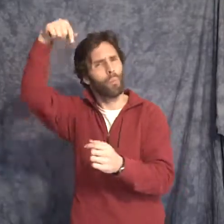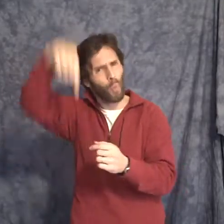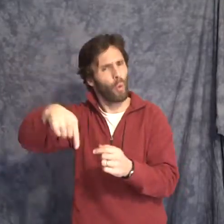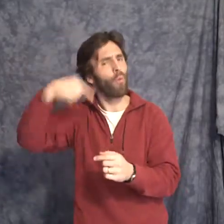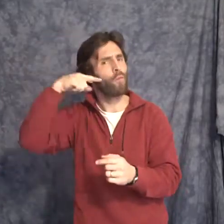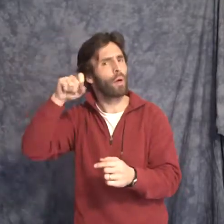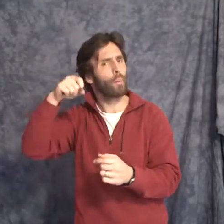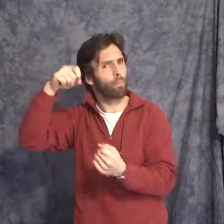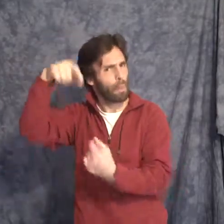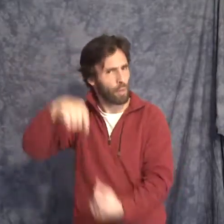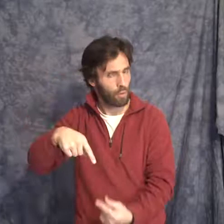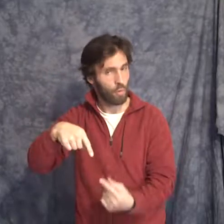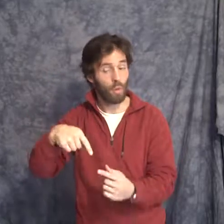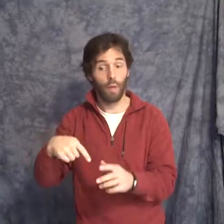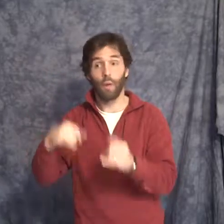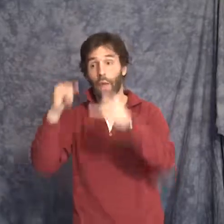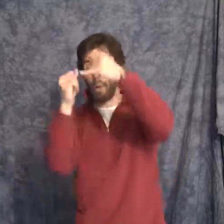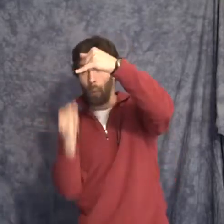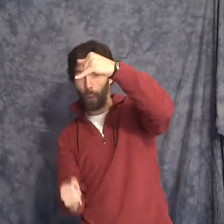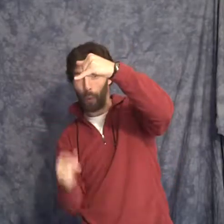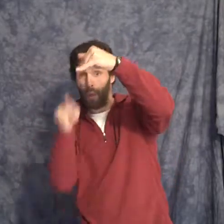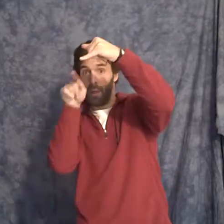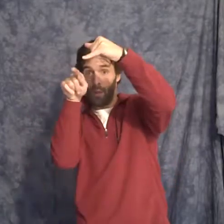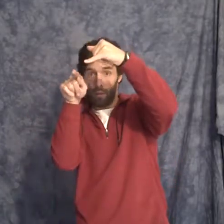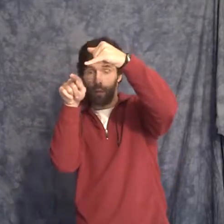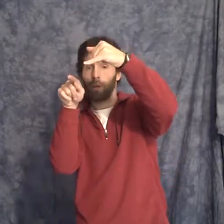arrow. Near the top of the page, put dendrite.